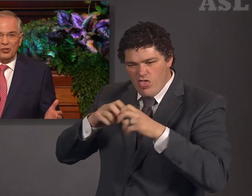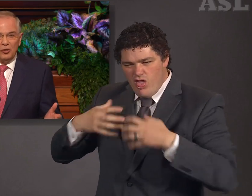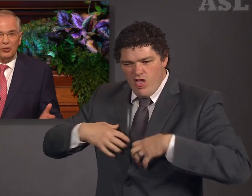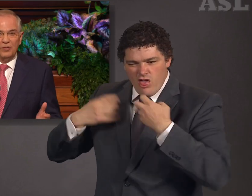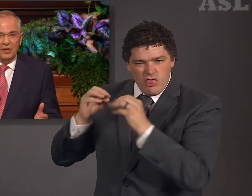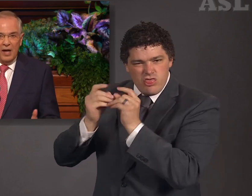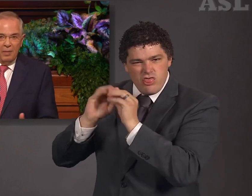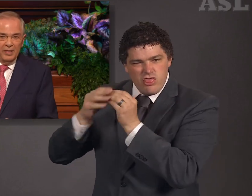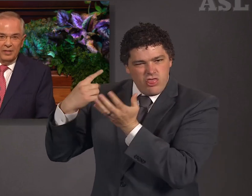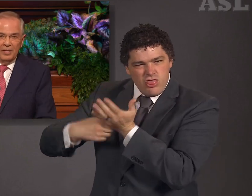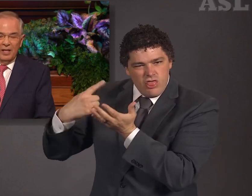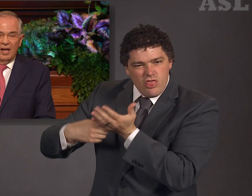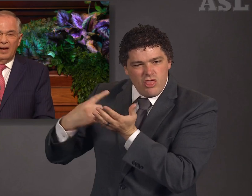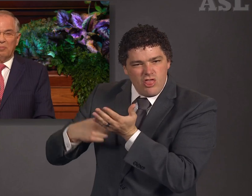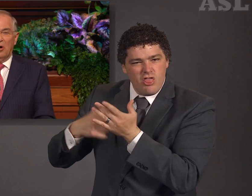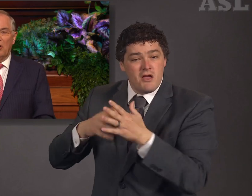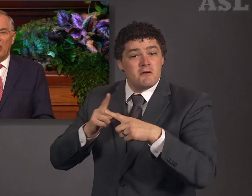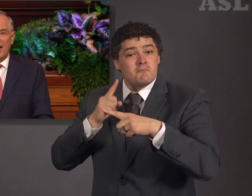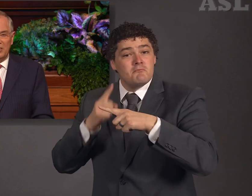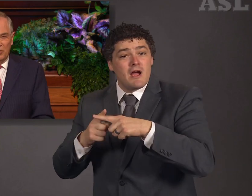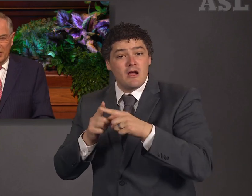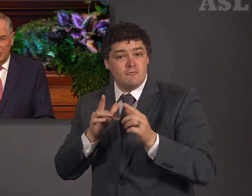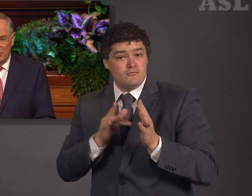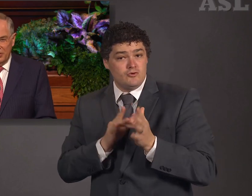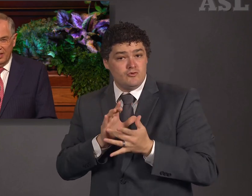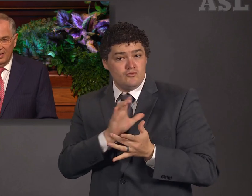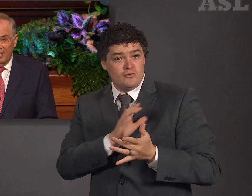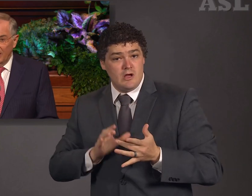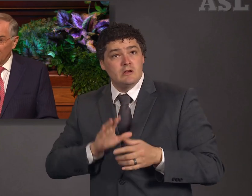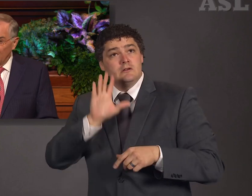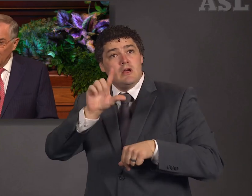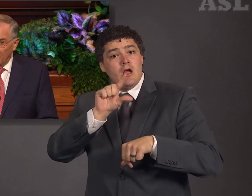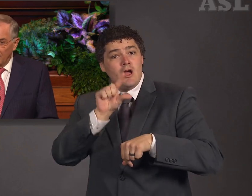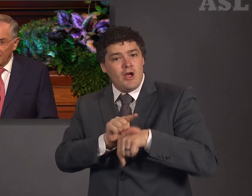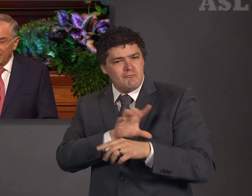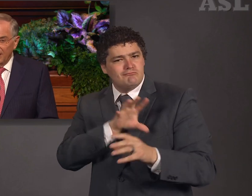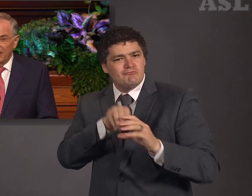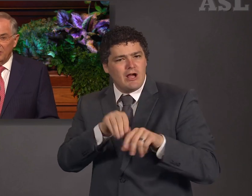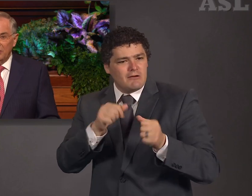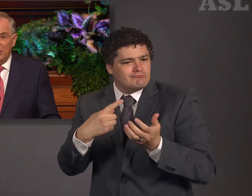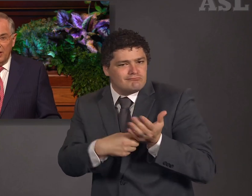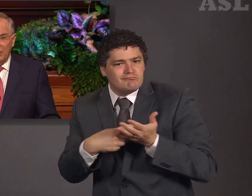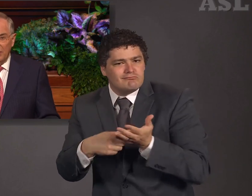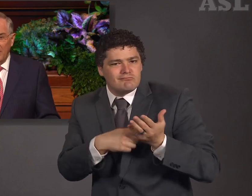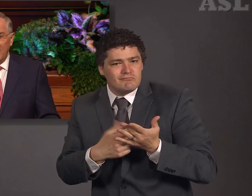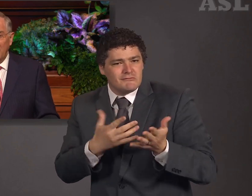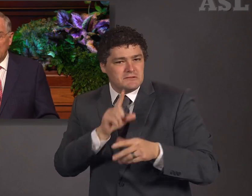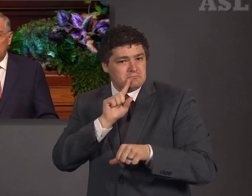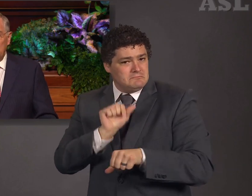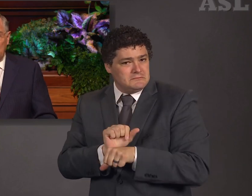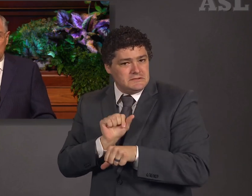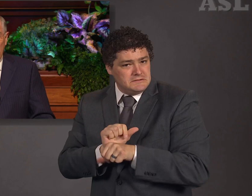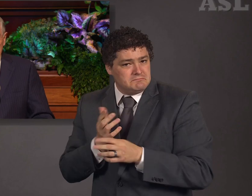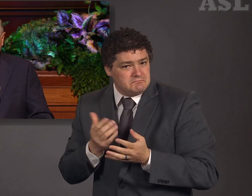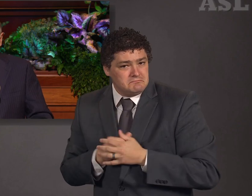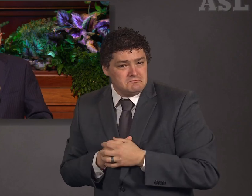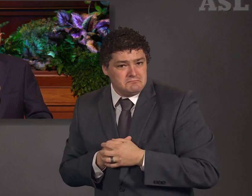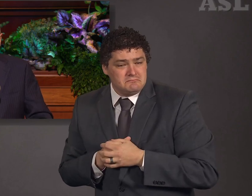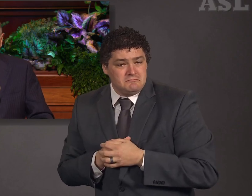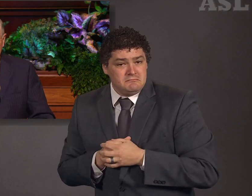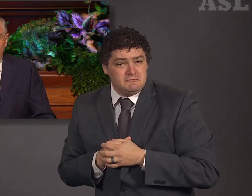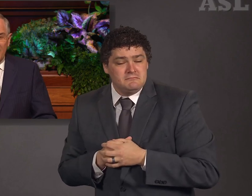this social phenomenon of polarized voices, including the Savior and his restored